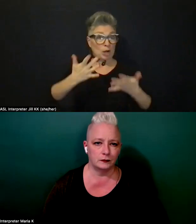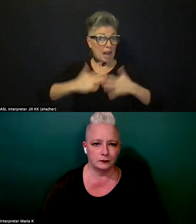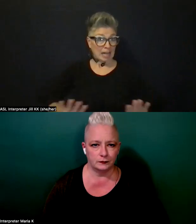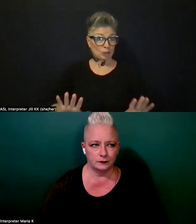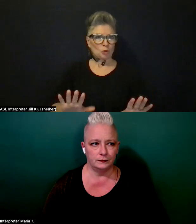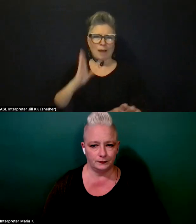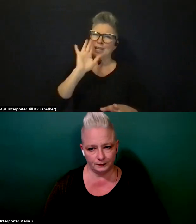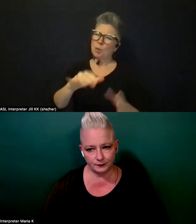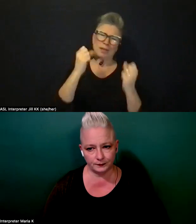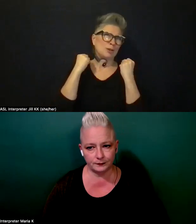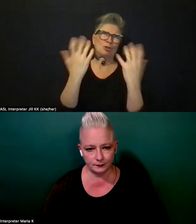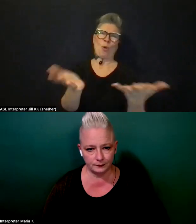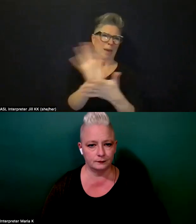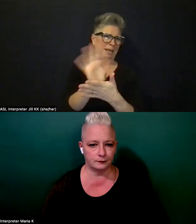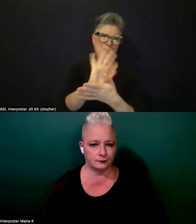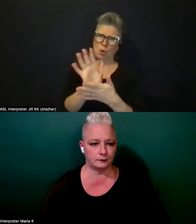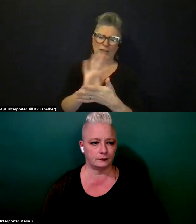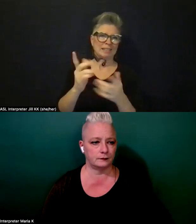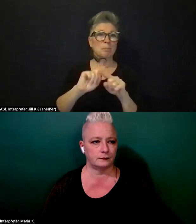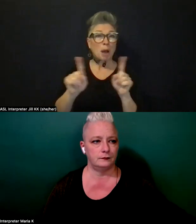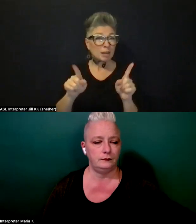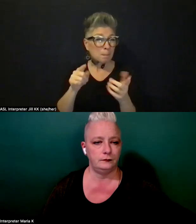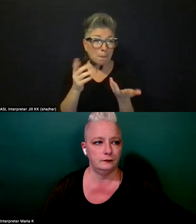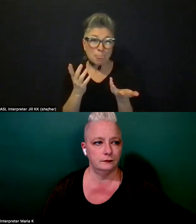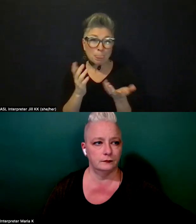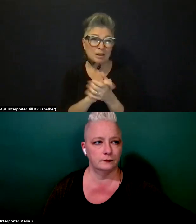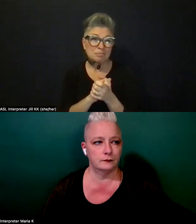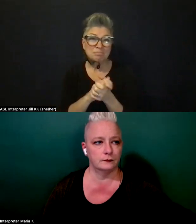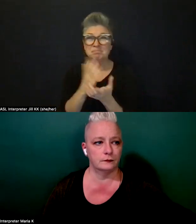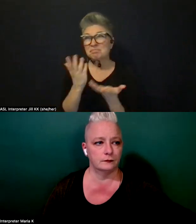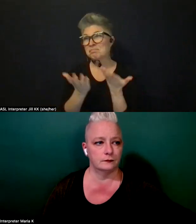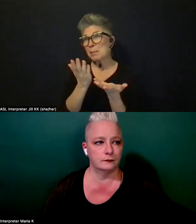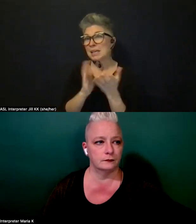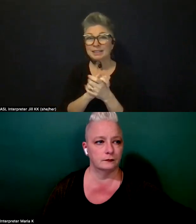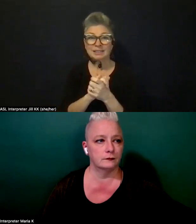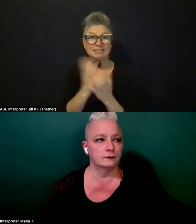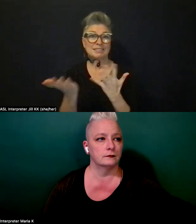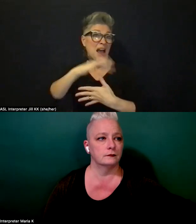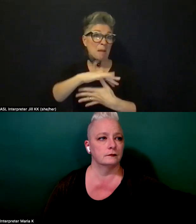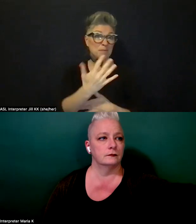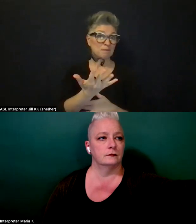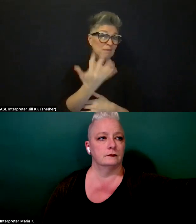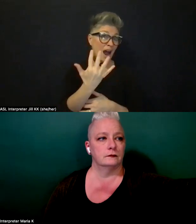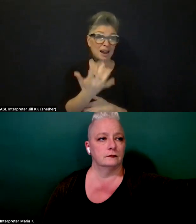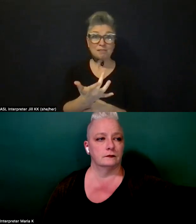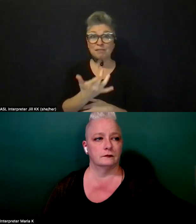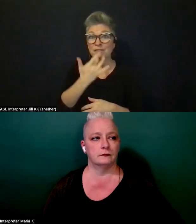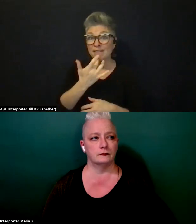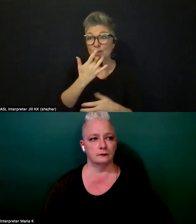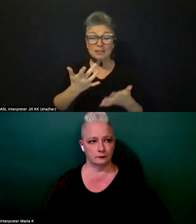so many movies that but then you have like a I will give you top five favorite